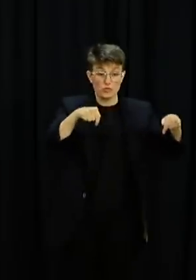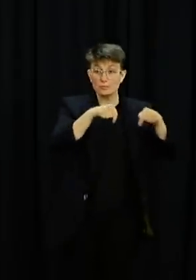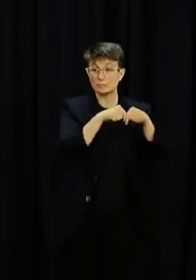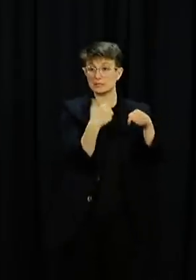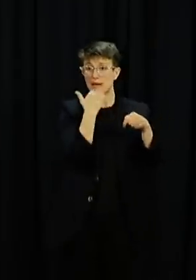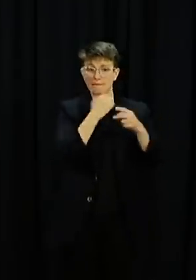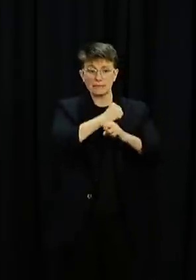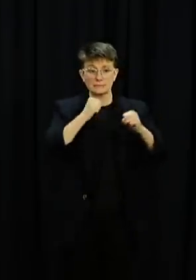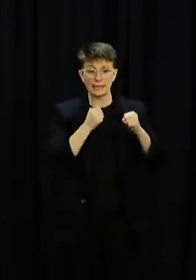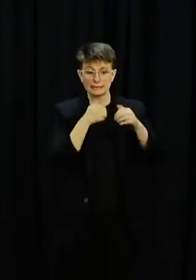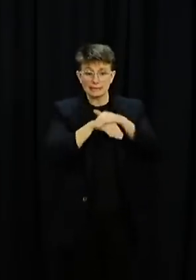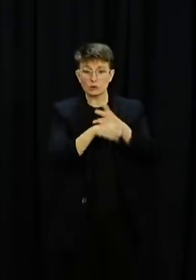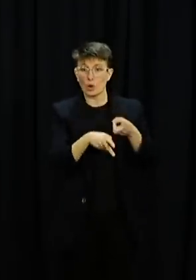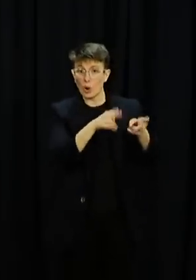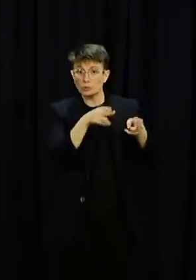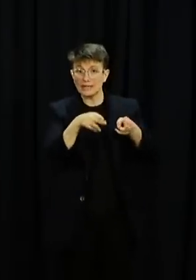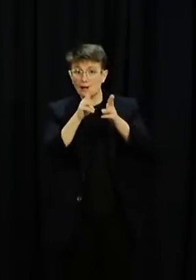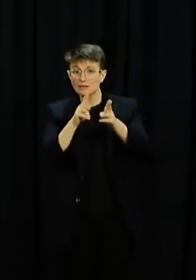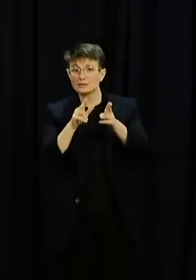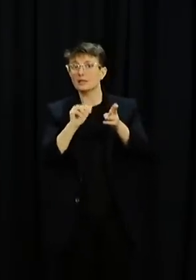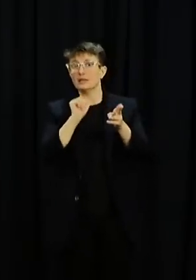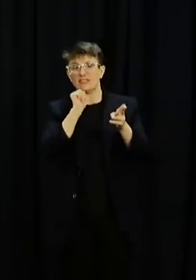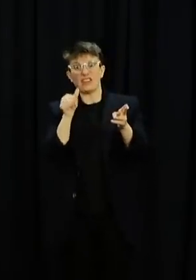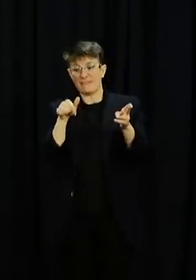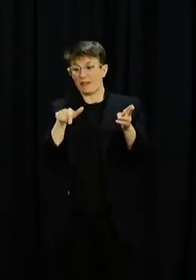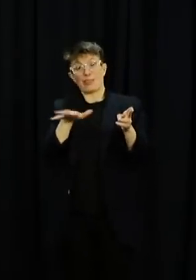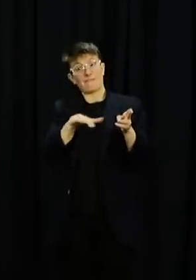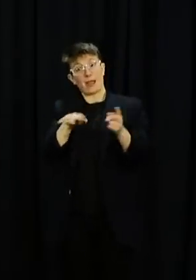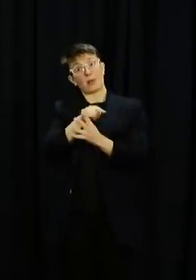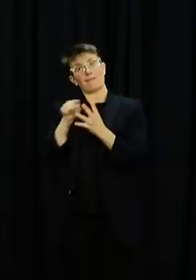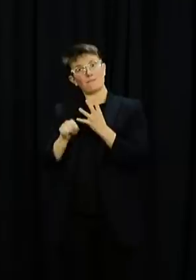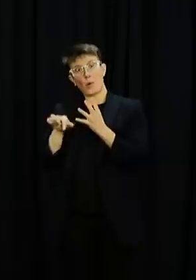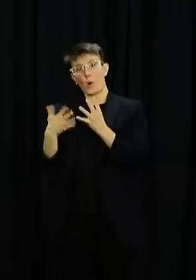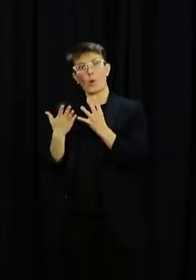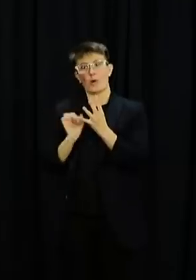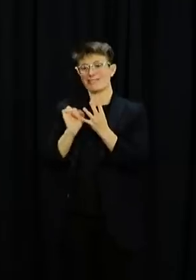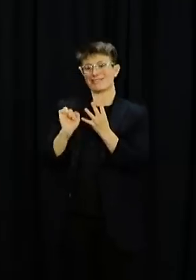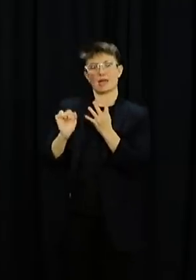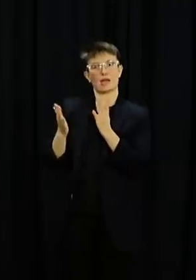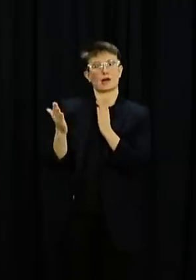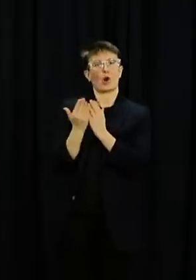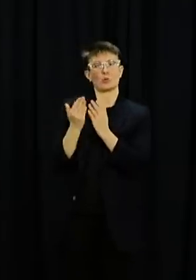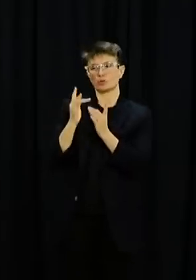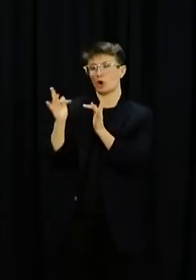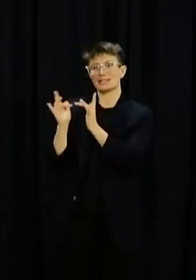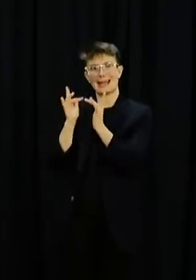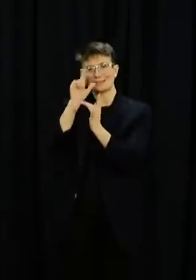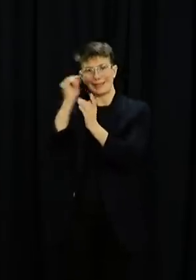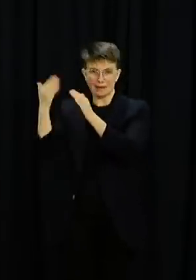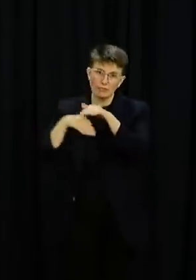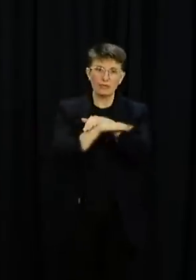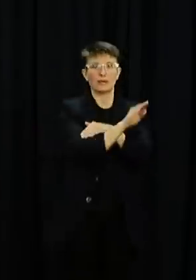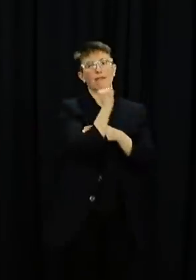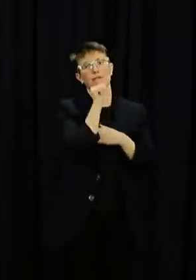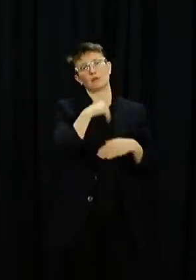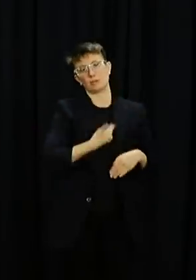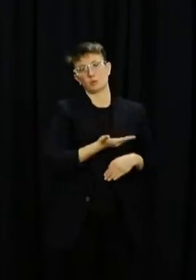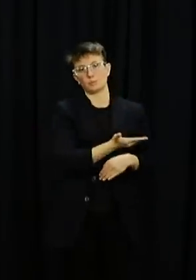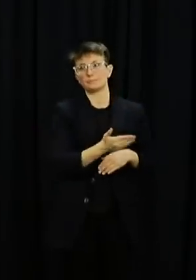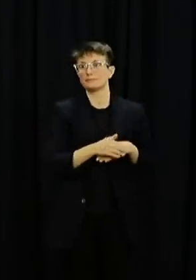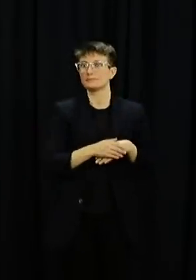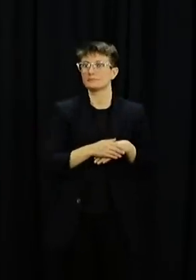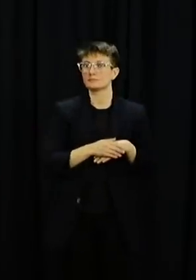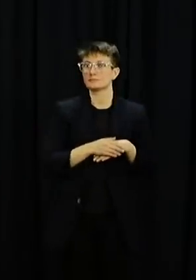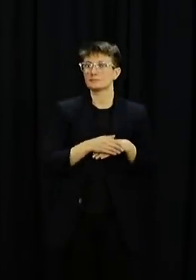we would want cases in close contacts to go, and they have ensured that there is capacity there if needed. Yes. Prime Minister, in terms of